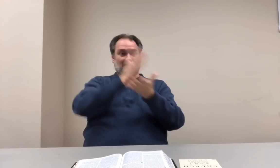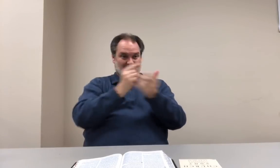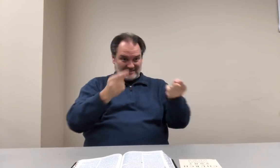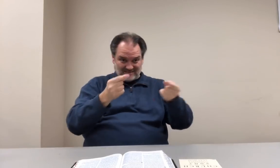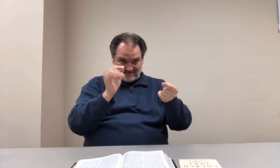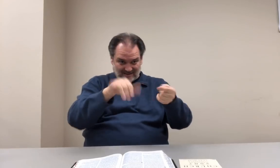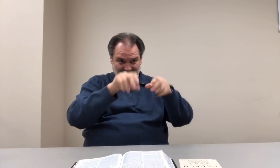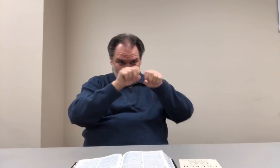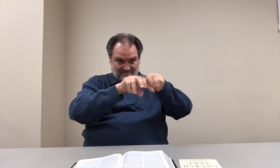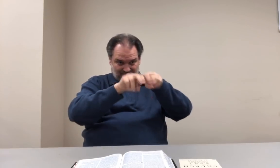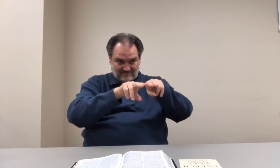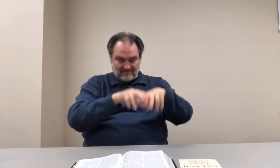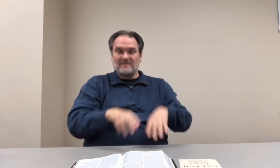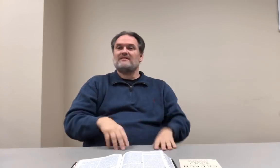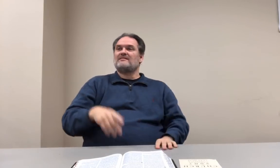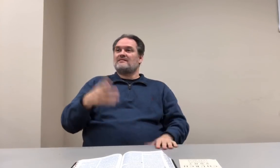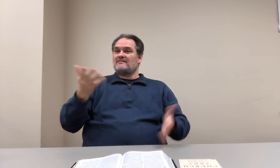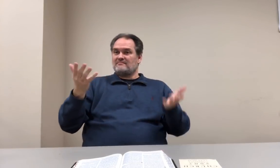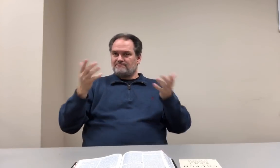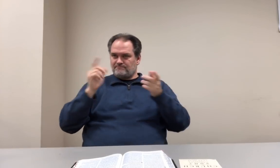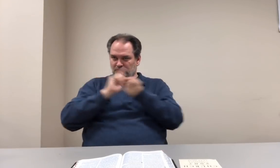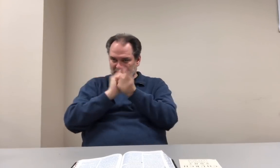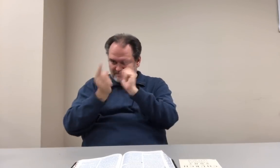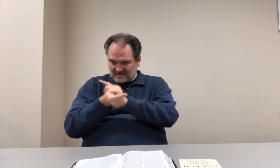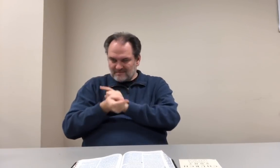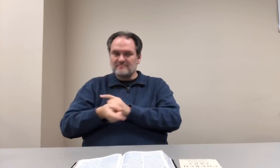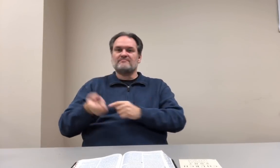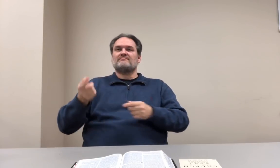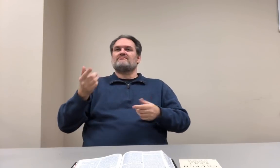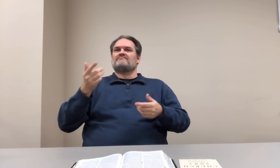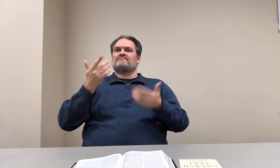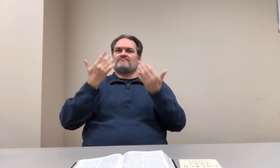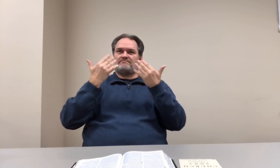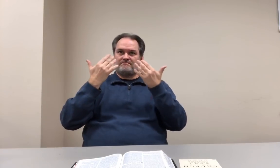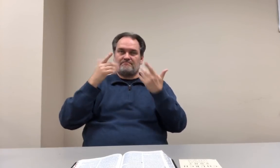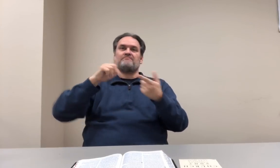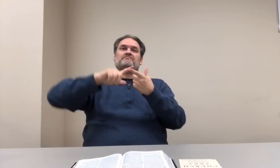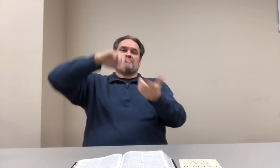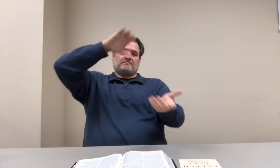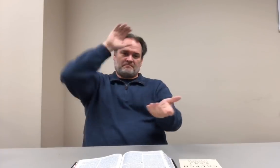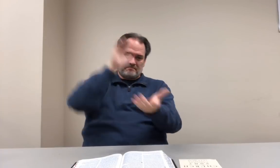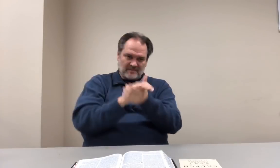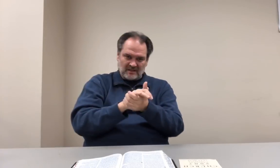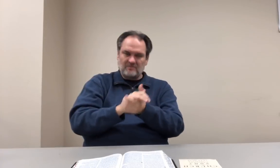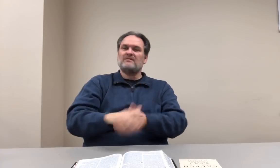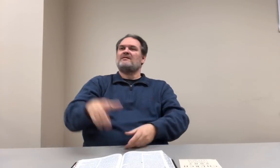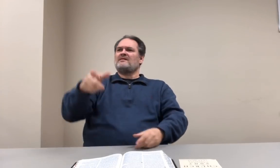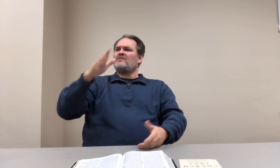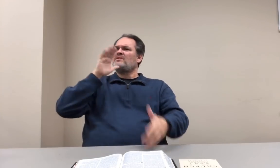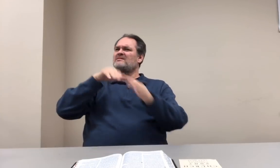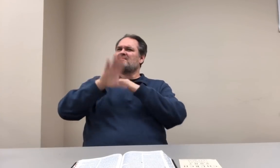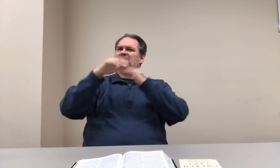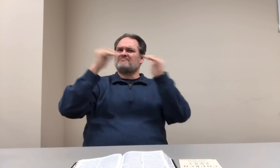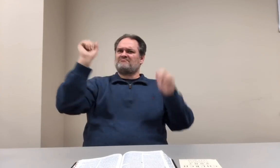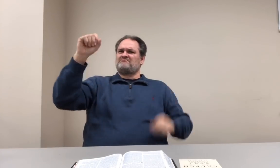and satisfaction. And so when we talk about immutability, this is an attribute like infinity was.